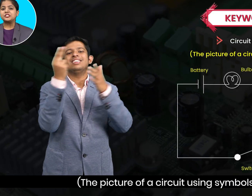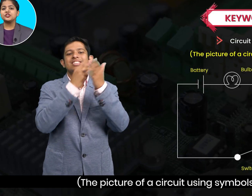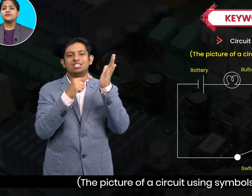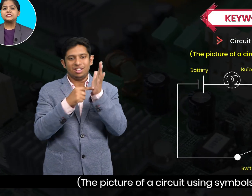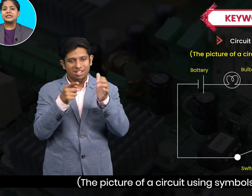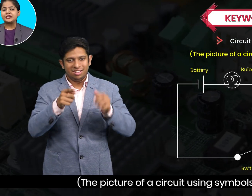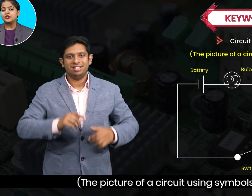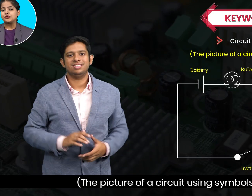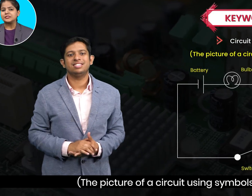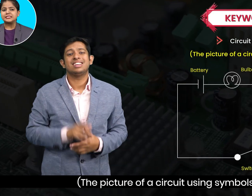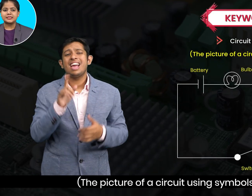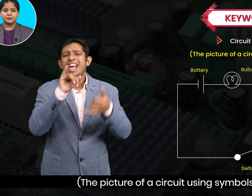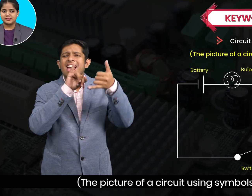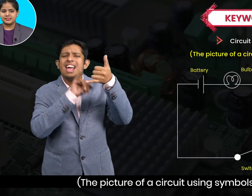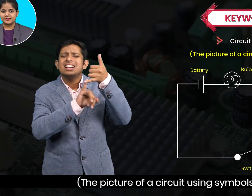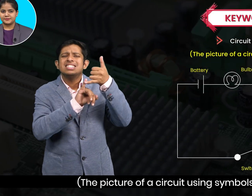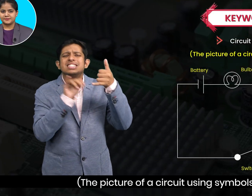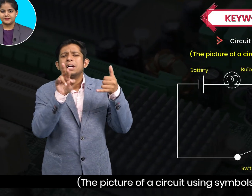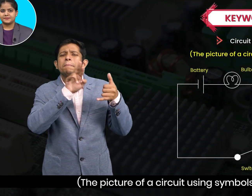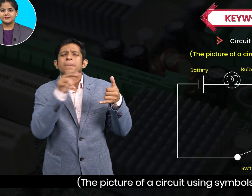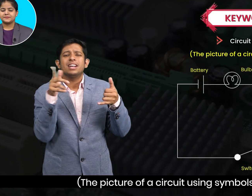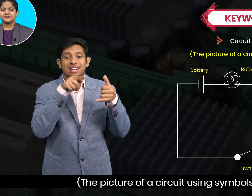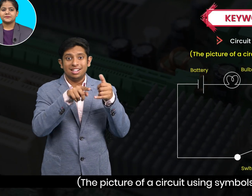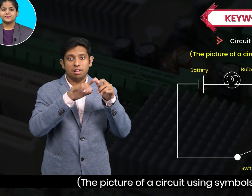the picture of a circuit using symbols.